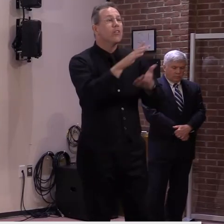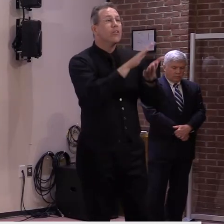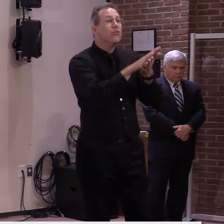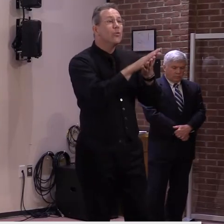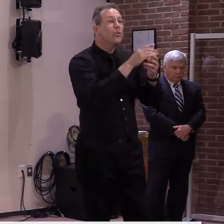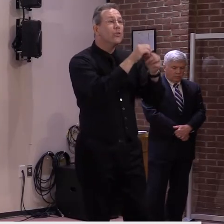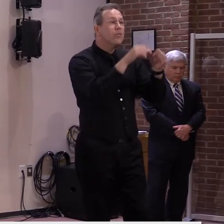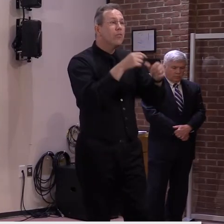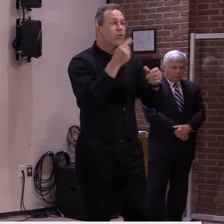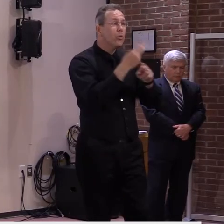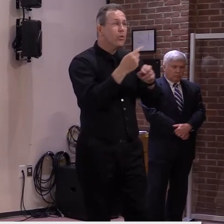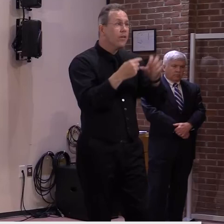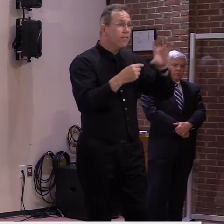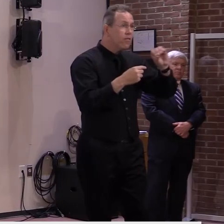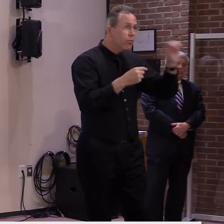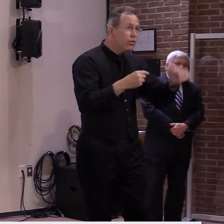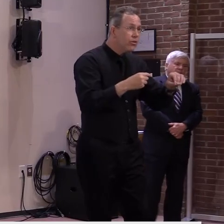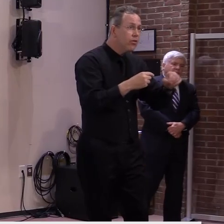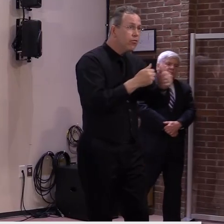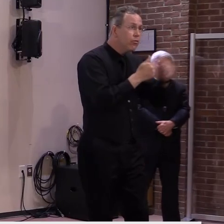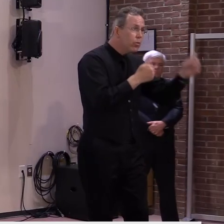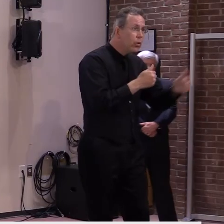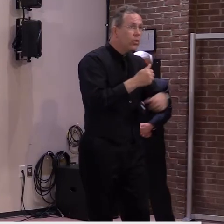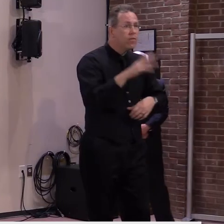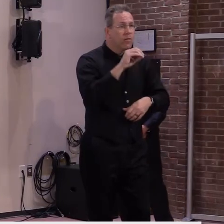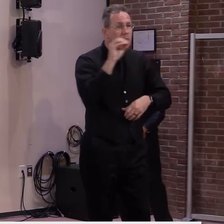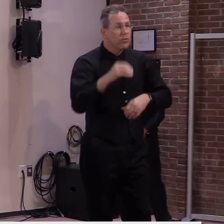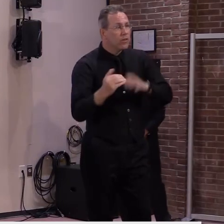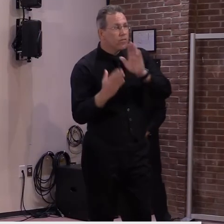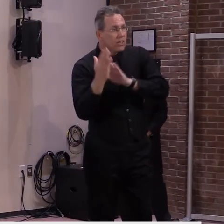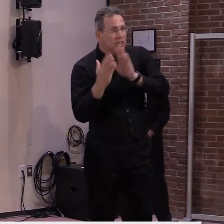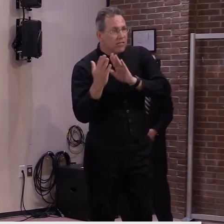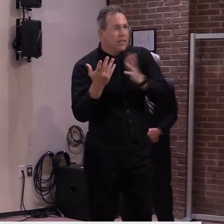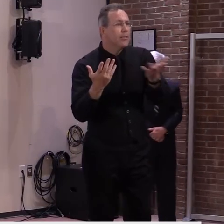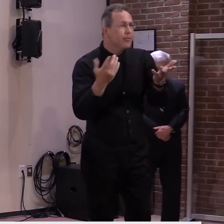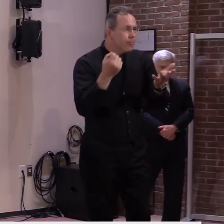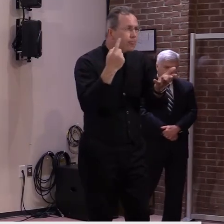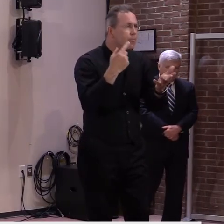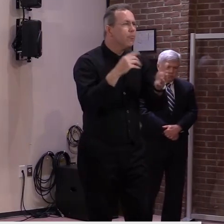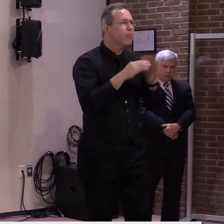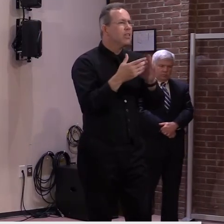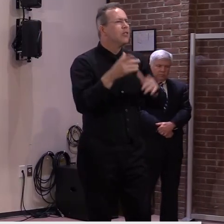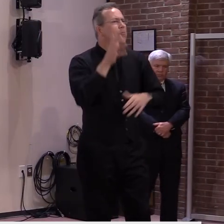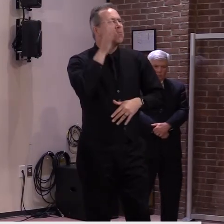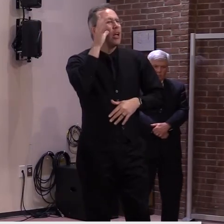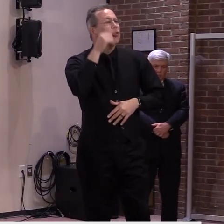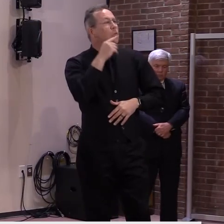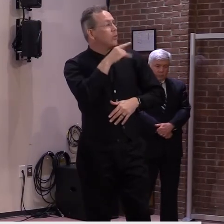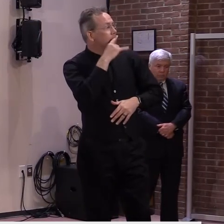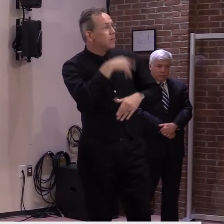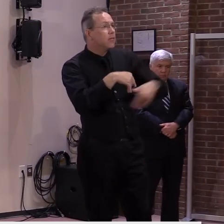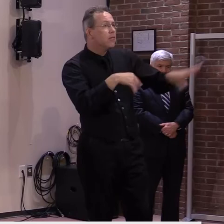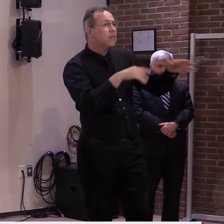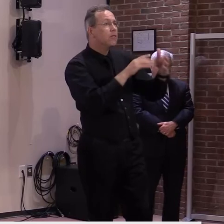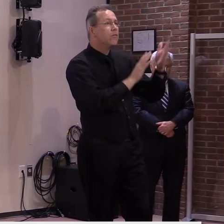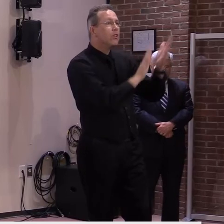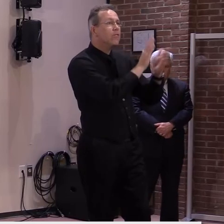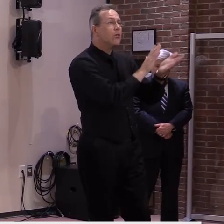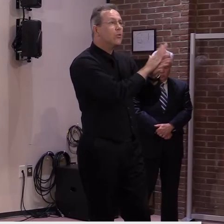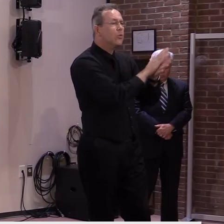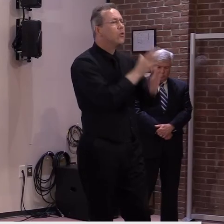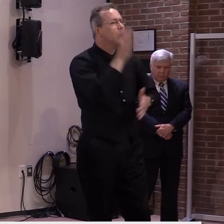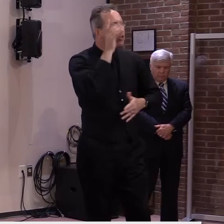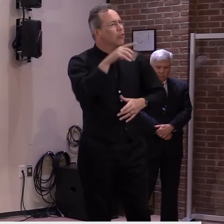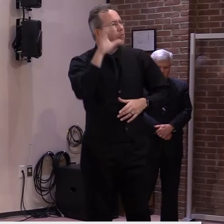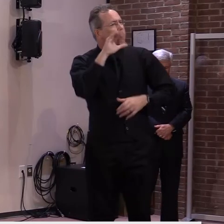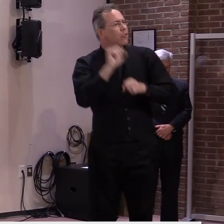those other hours of the week. To the point about whether or not someone chooses to remove